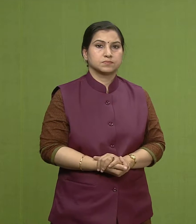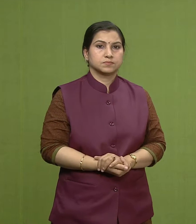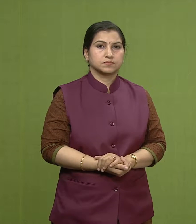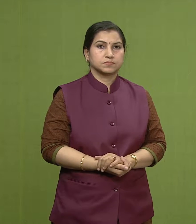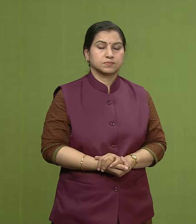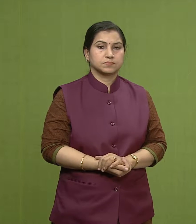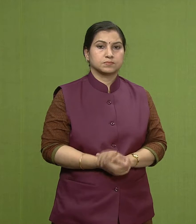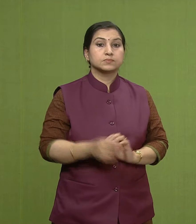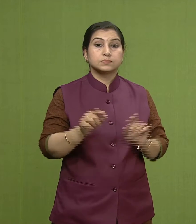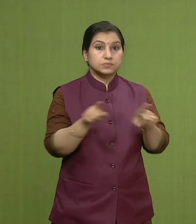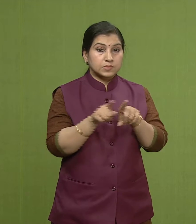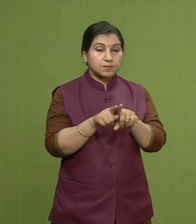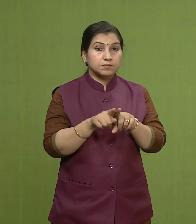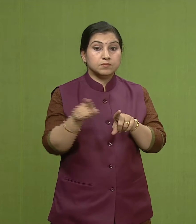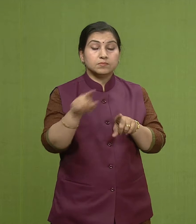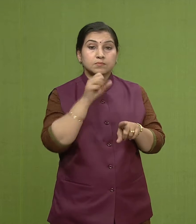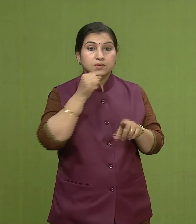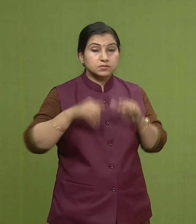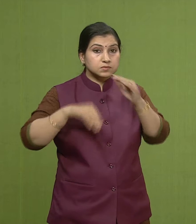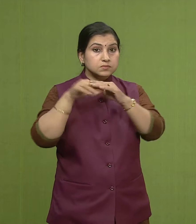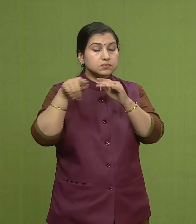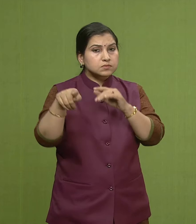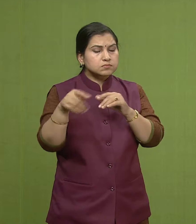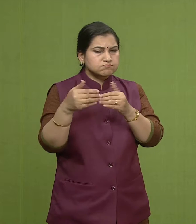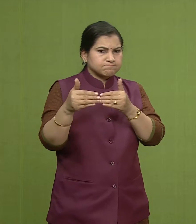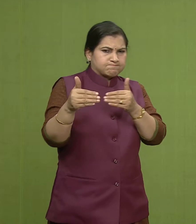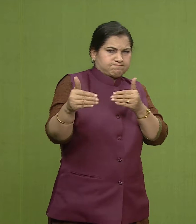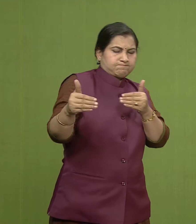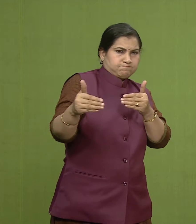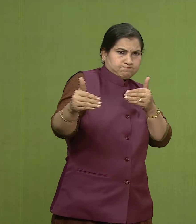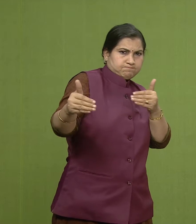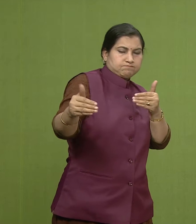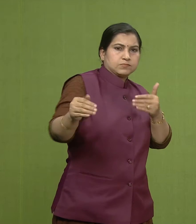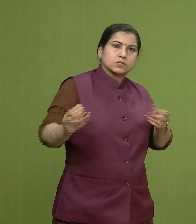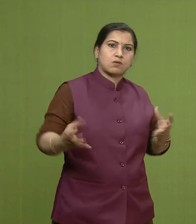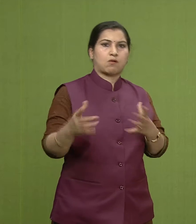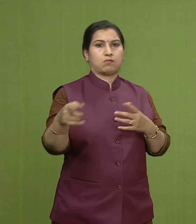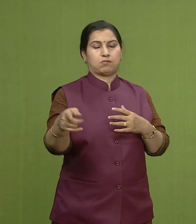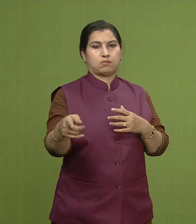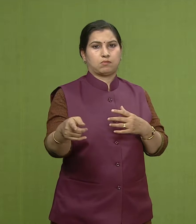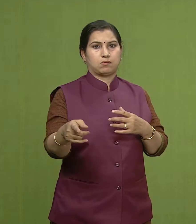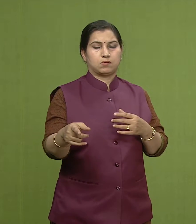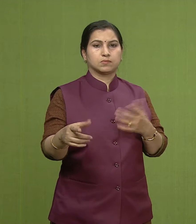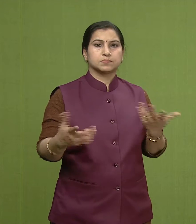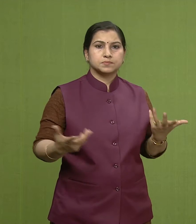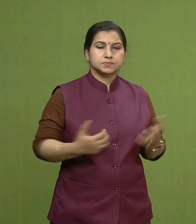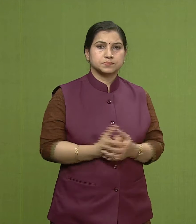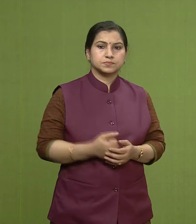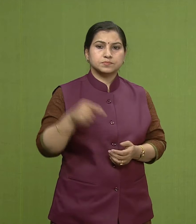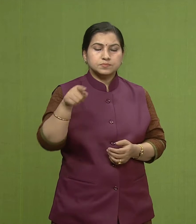And adolescents starts distancing themselves from their families and start valuing their